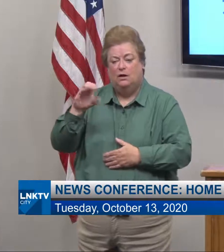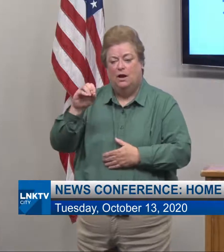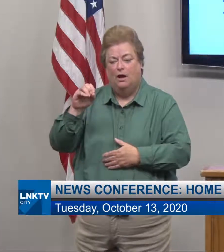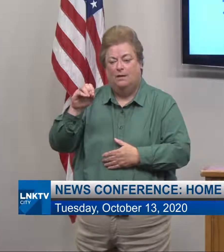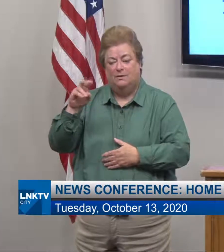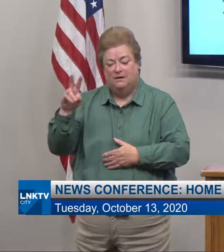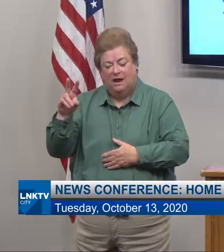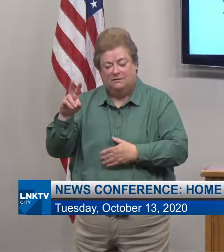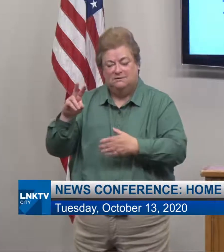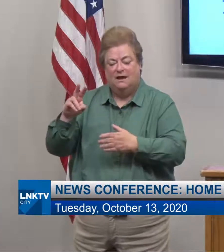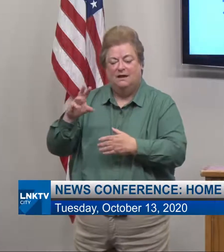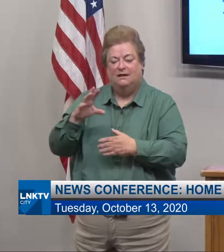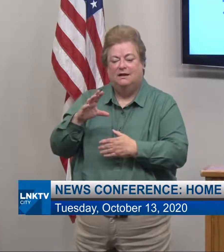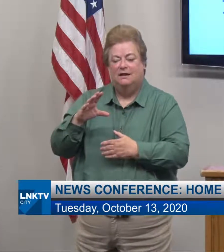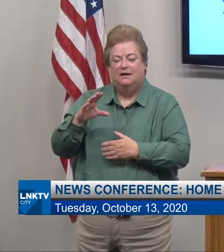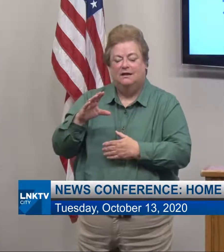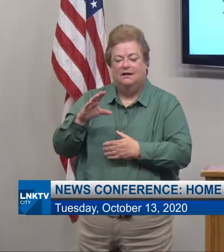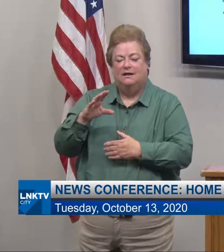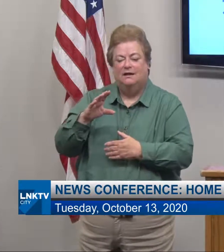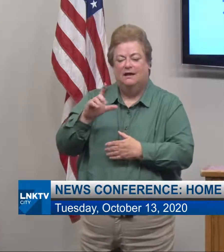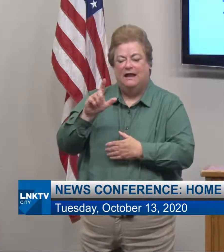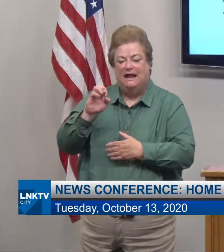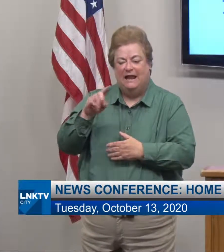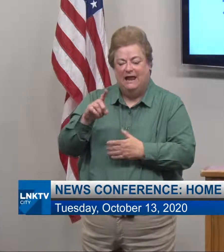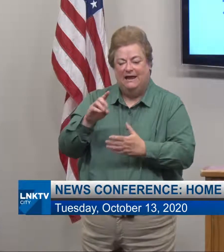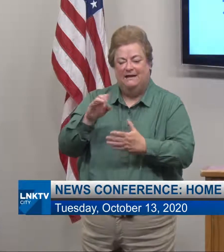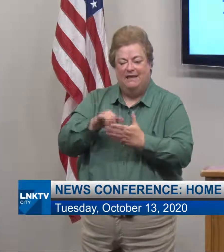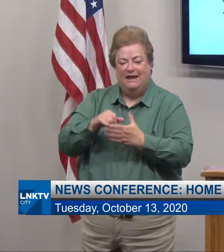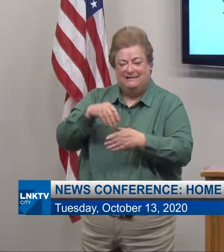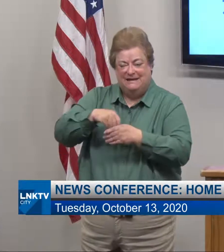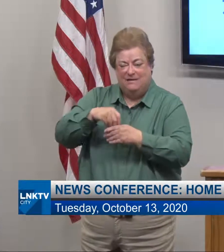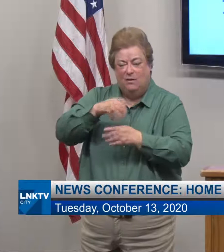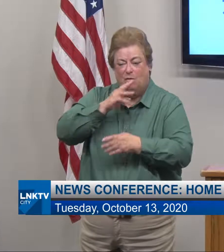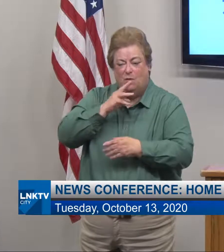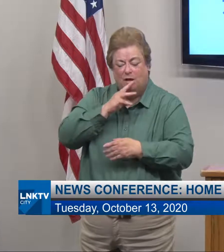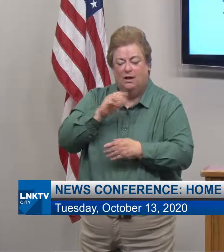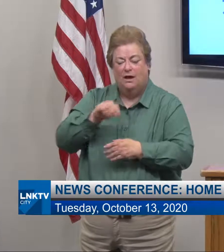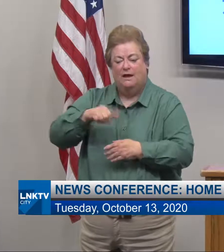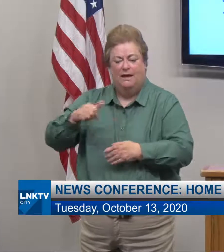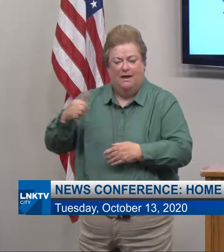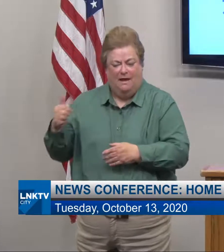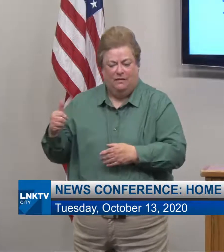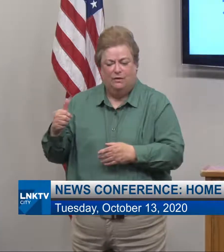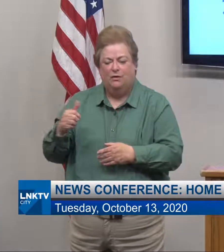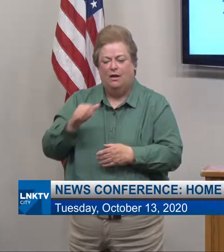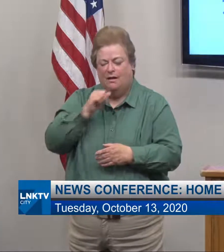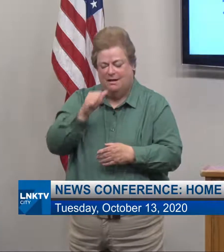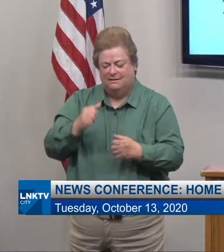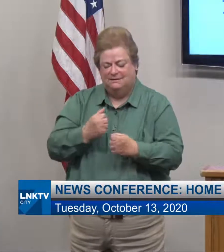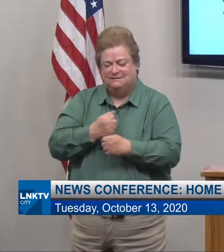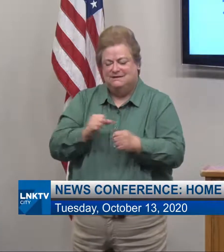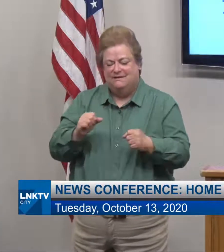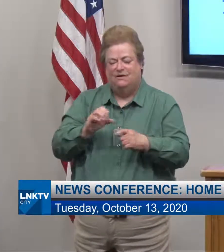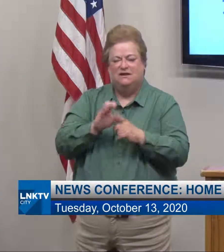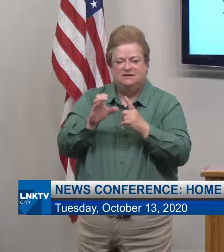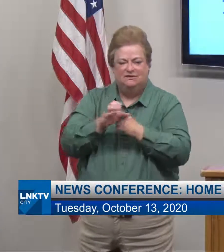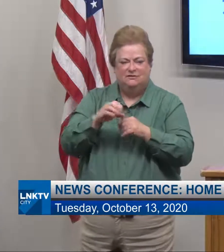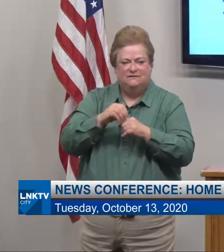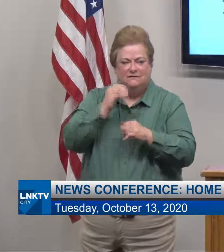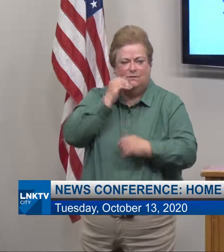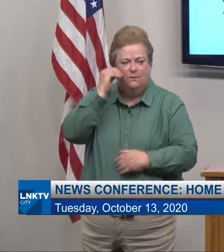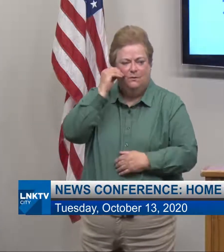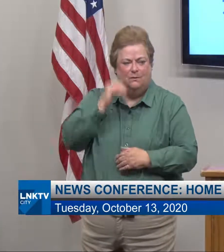and installation, lead-containing water supply replacement, and other unsafe or unhealthy conditions within the home.